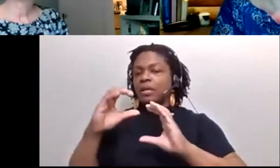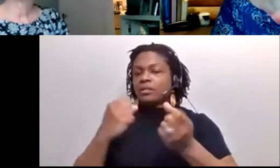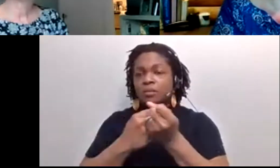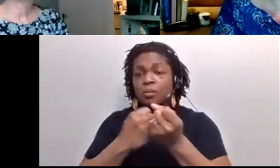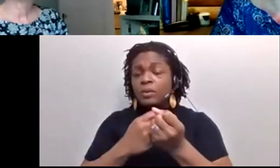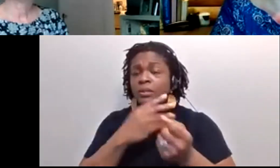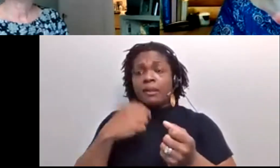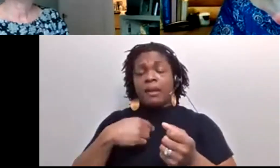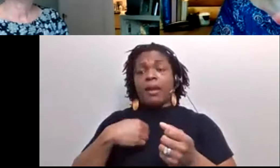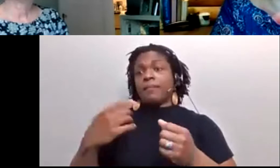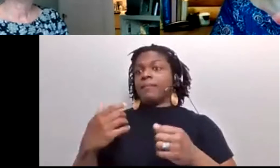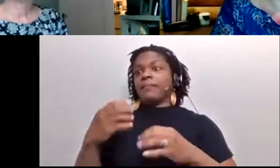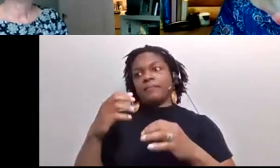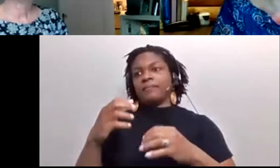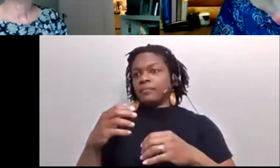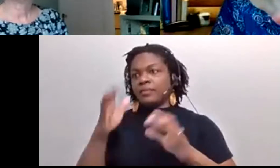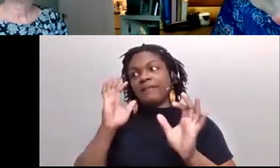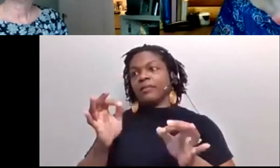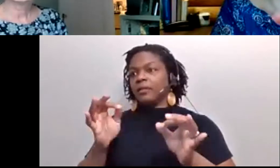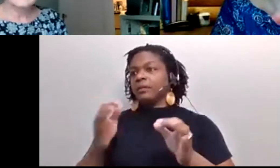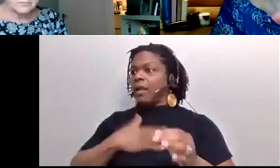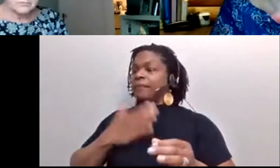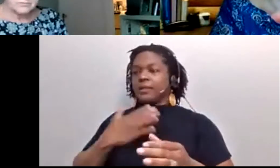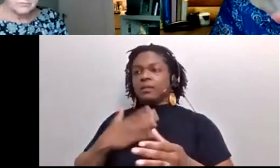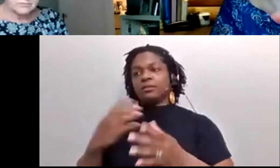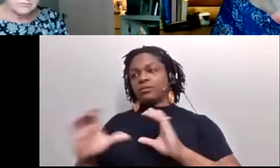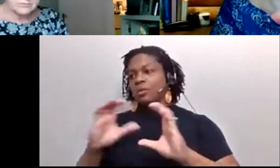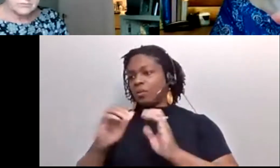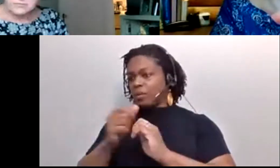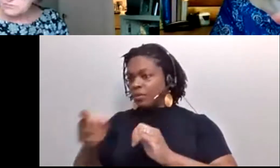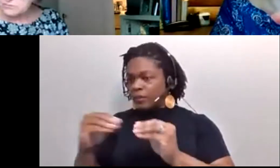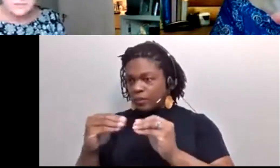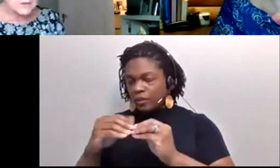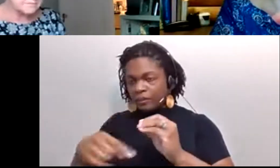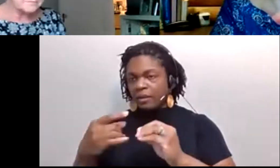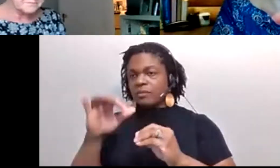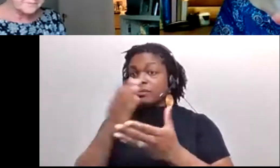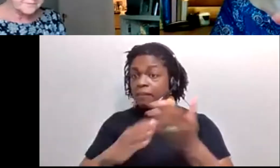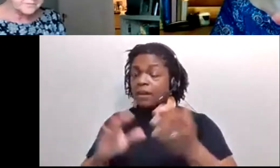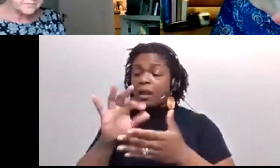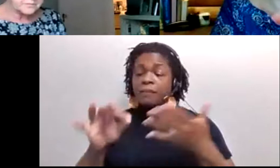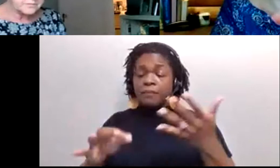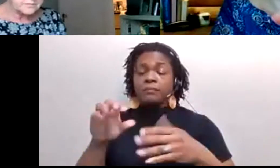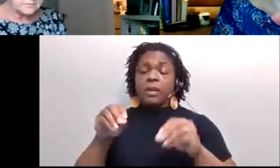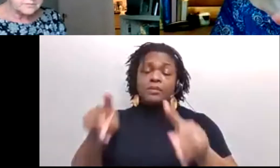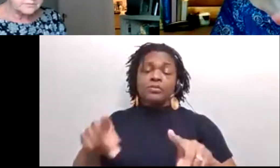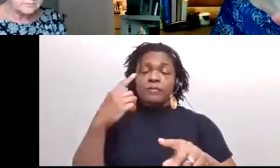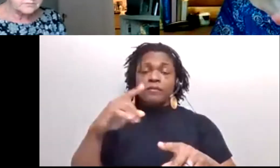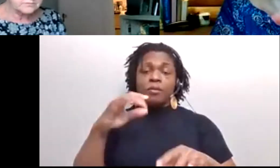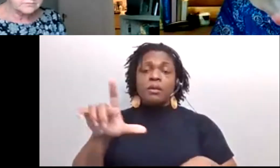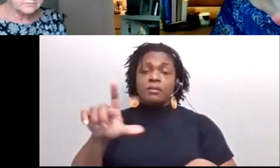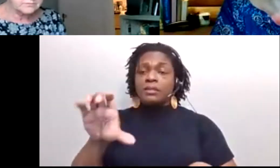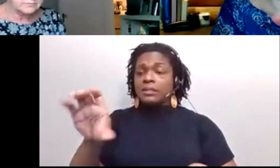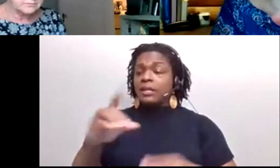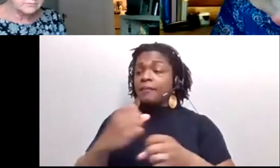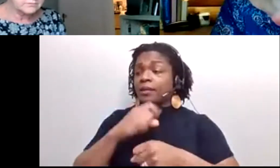would absolutely be happy to talk, more about, some opportunities, I think, for the commission to ensure that they're